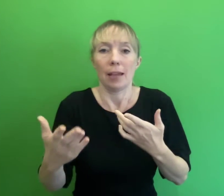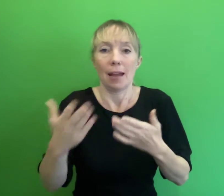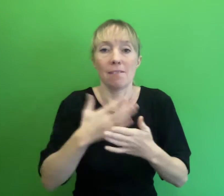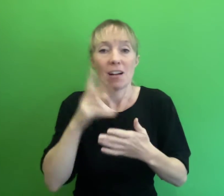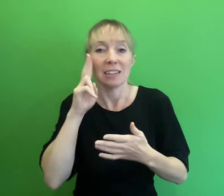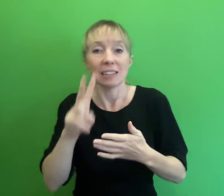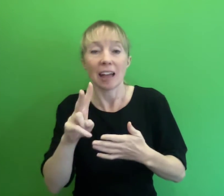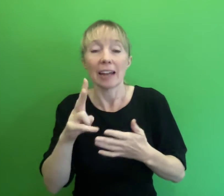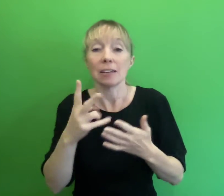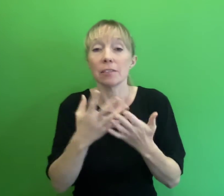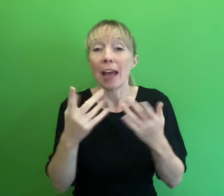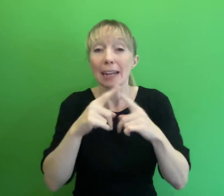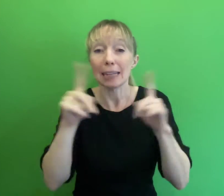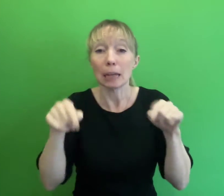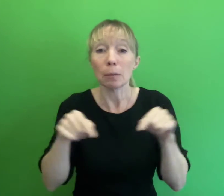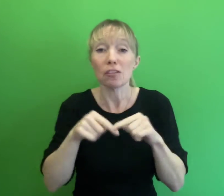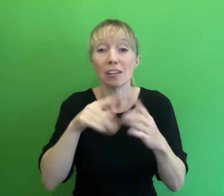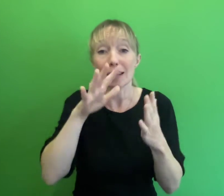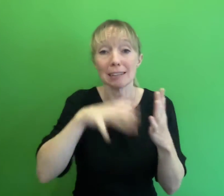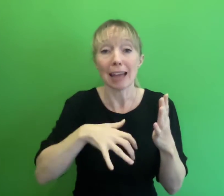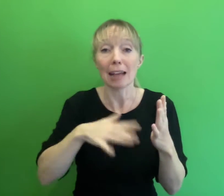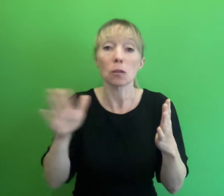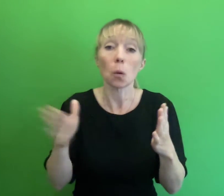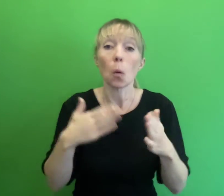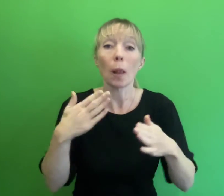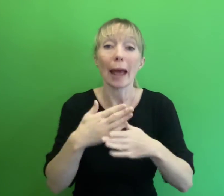and all exercises written out and available in advance.